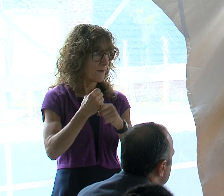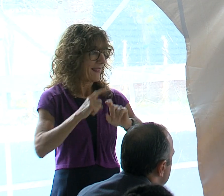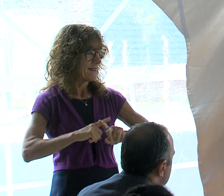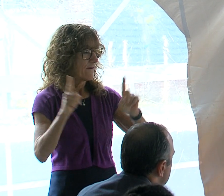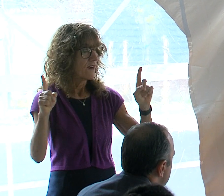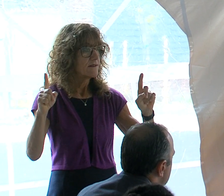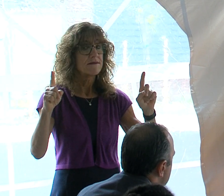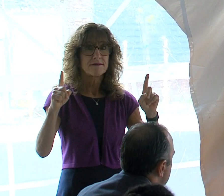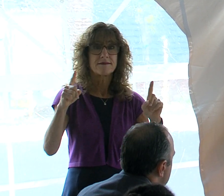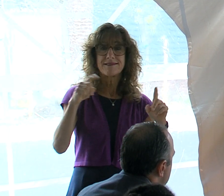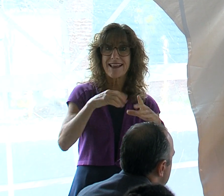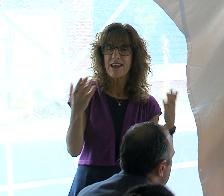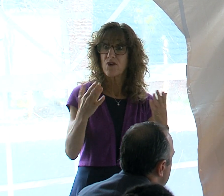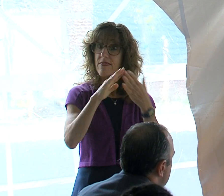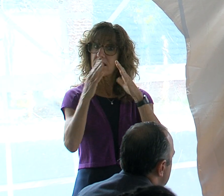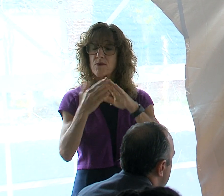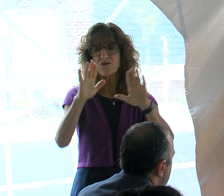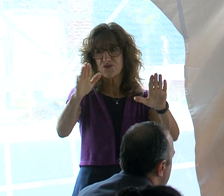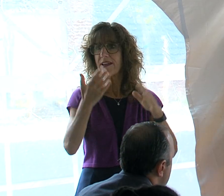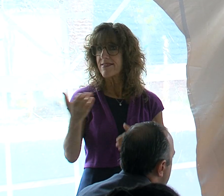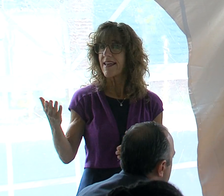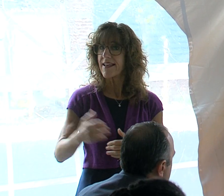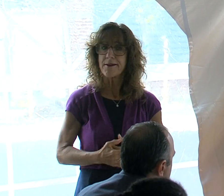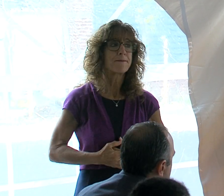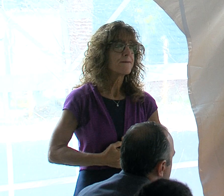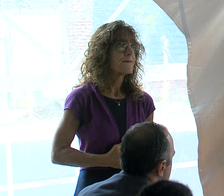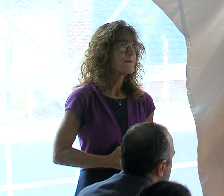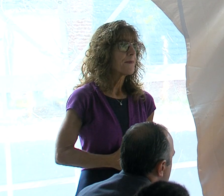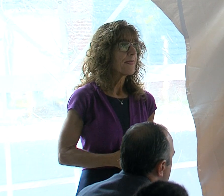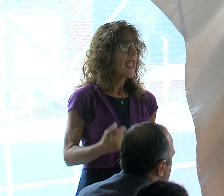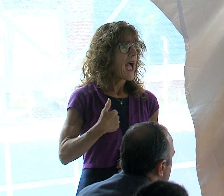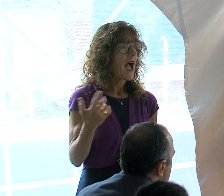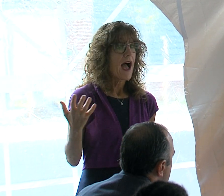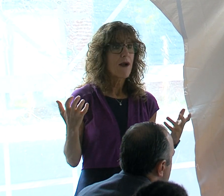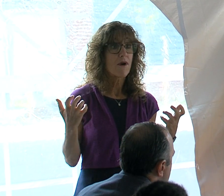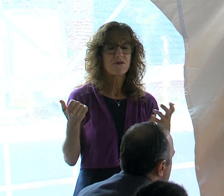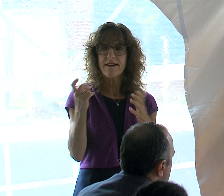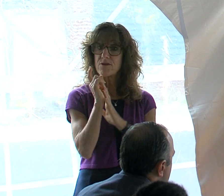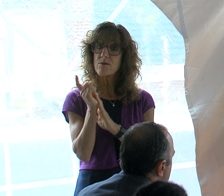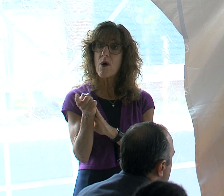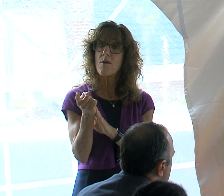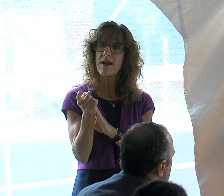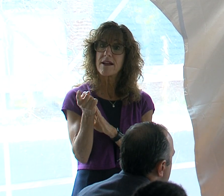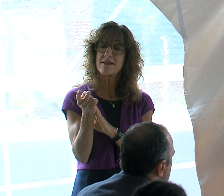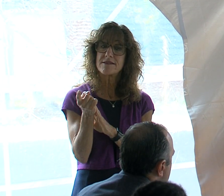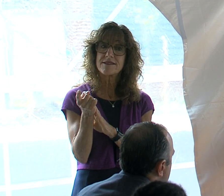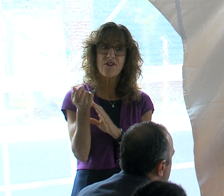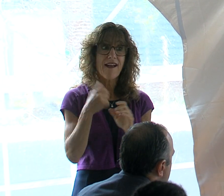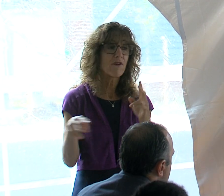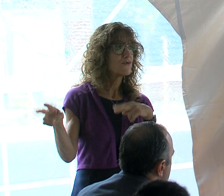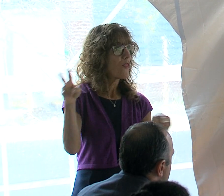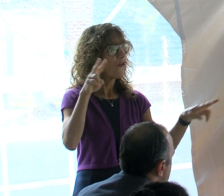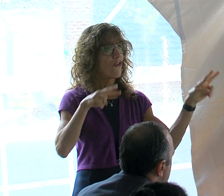in our community. It's such a great thing. I want to take a few moments to for everybody to look